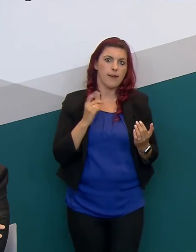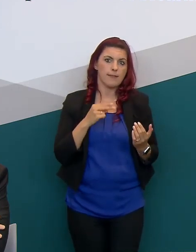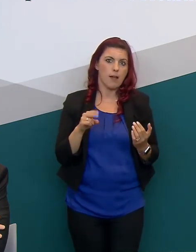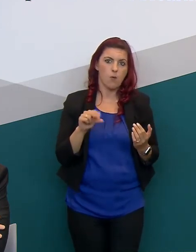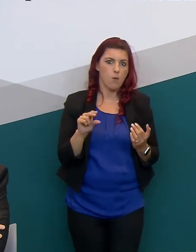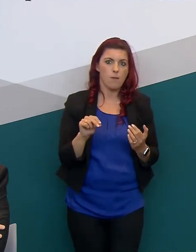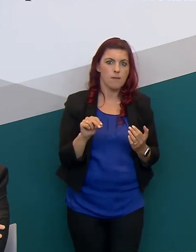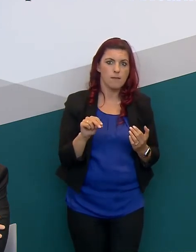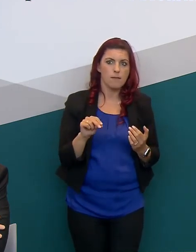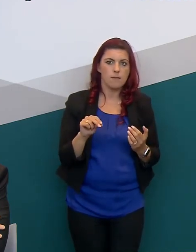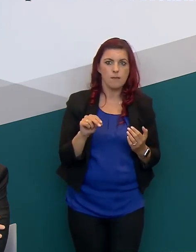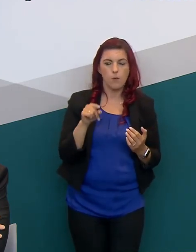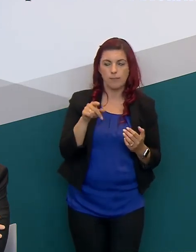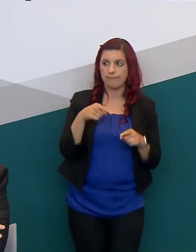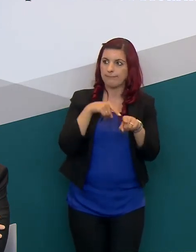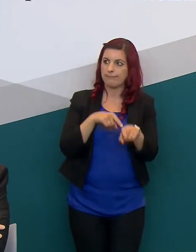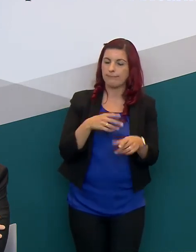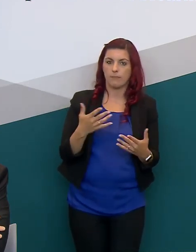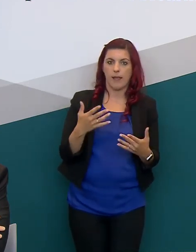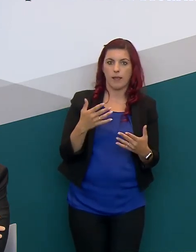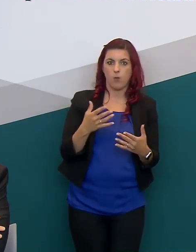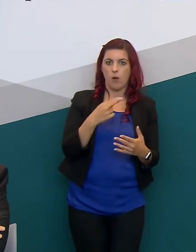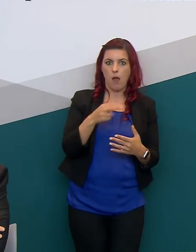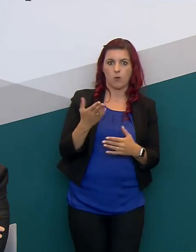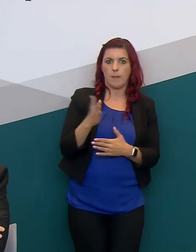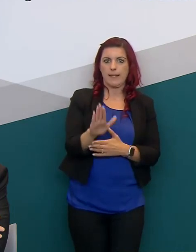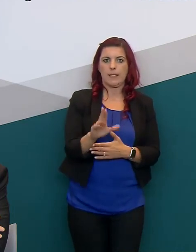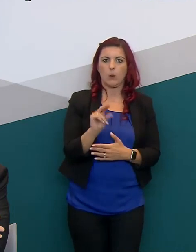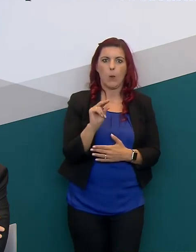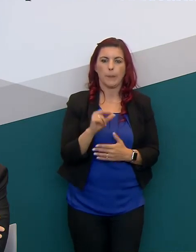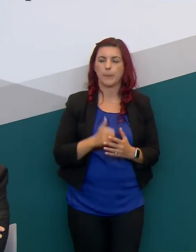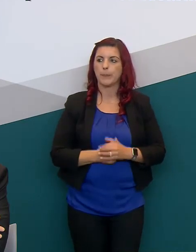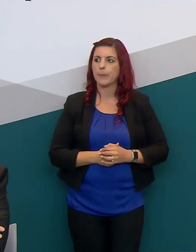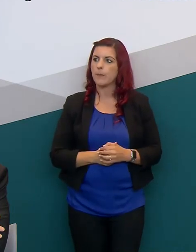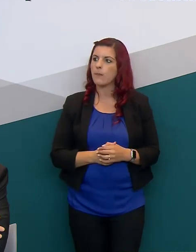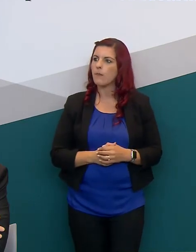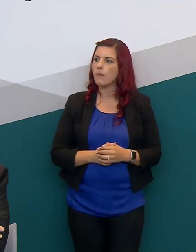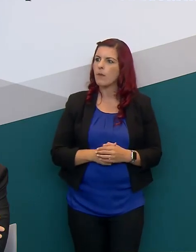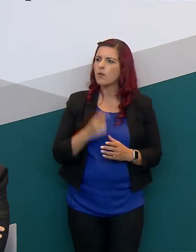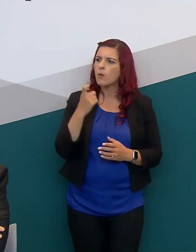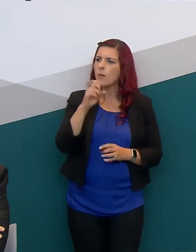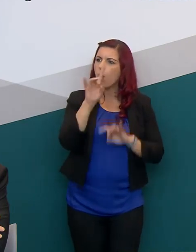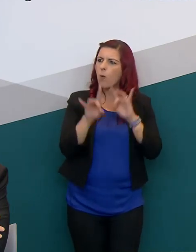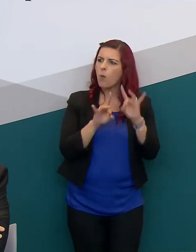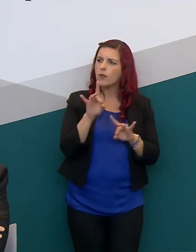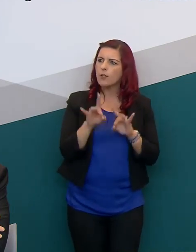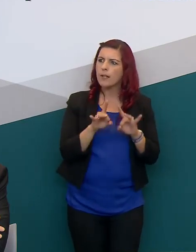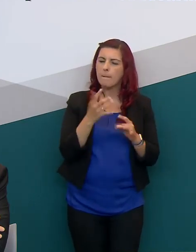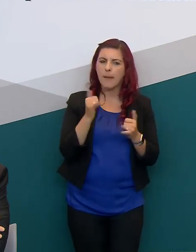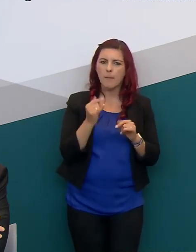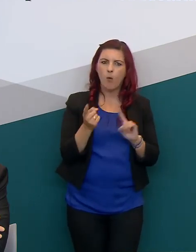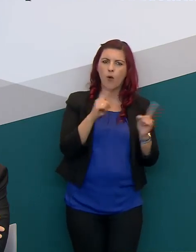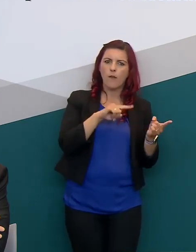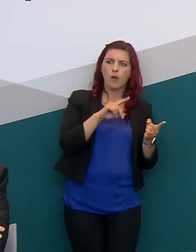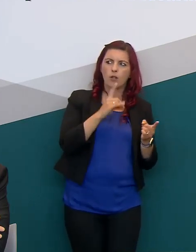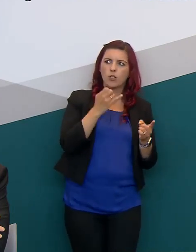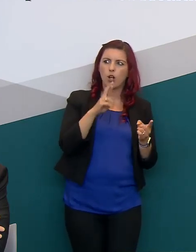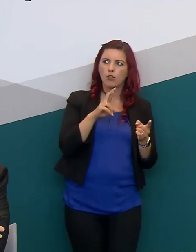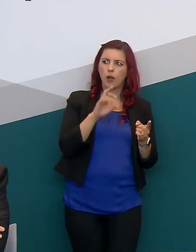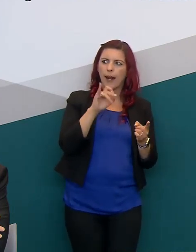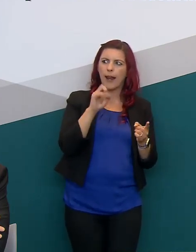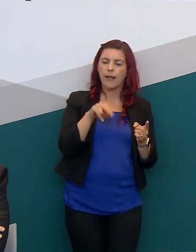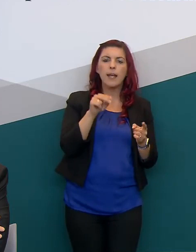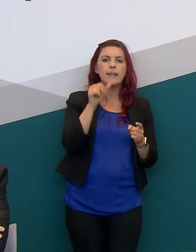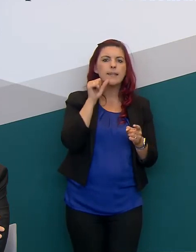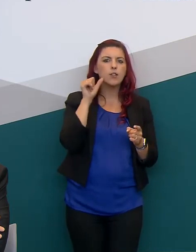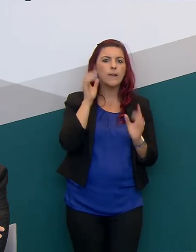So it's advice rather than something we're going to mandate. Thank you. And just one other question, please, and it might be more Dr. Glynn, but yesterday you gave us